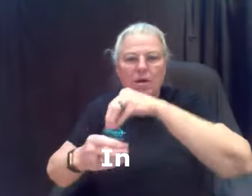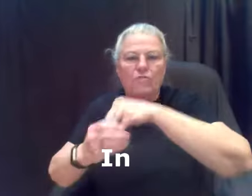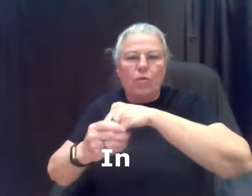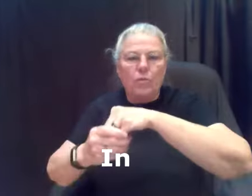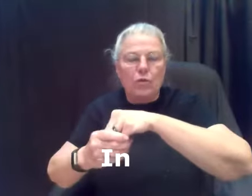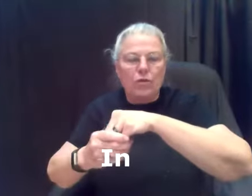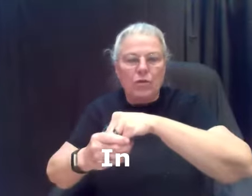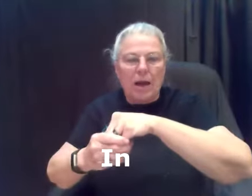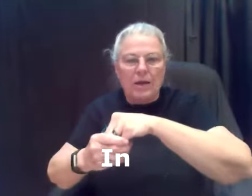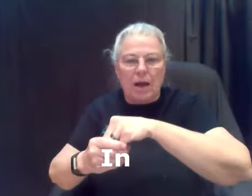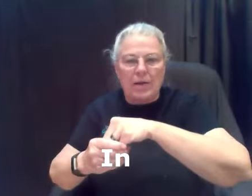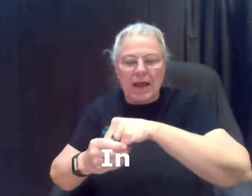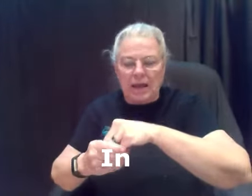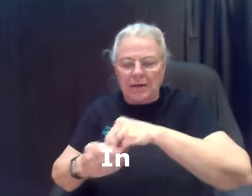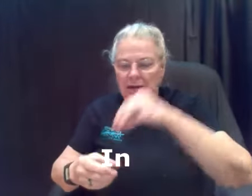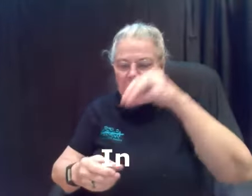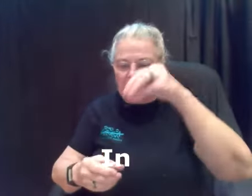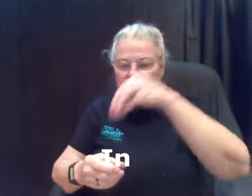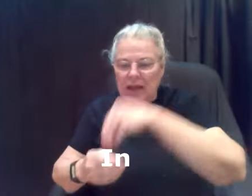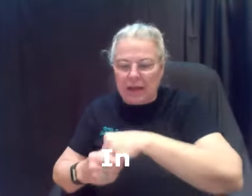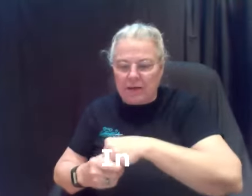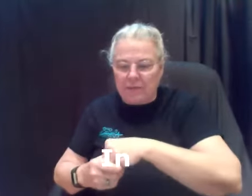formed with your non-dominant hand. In.